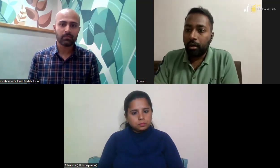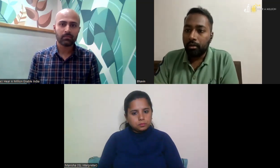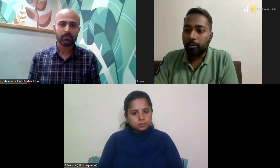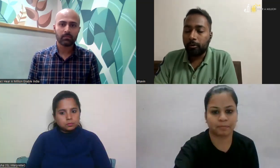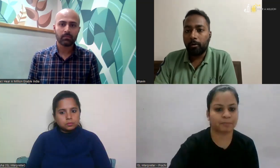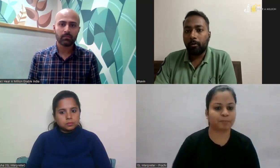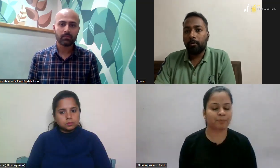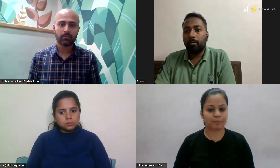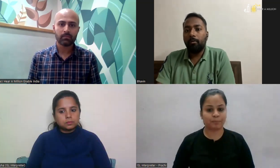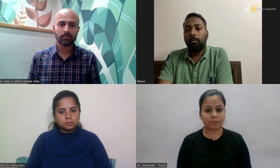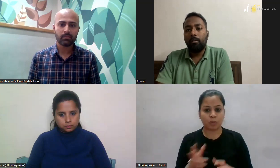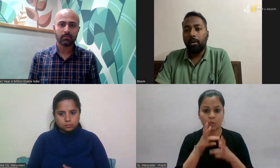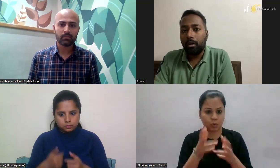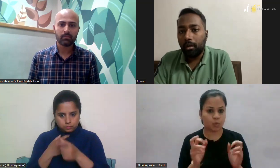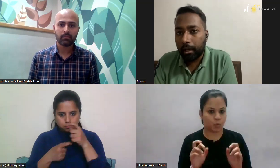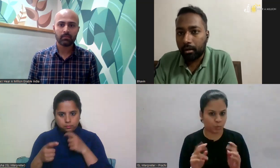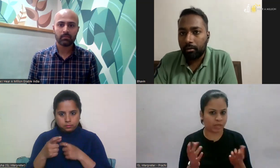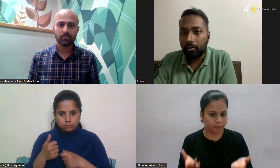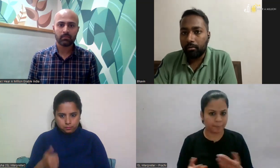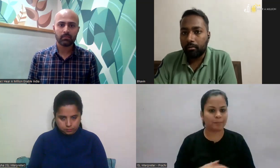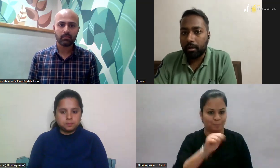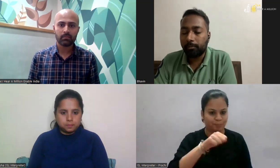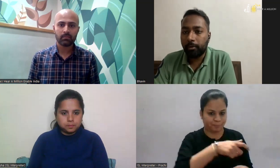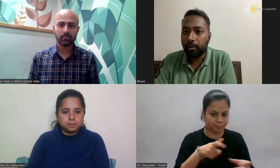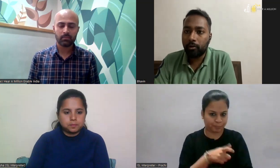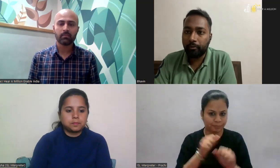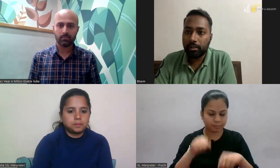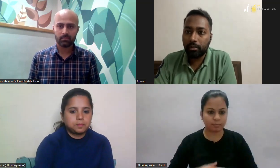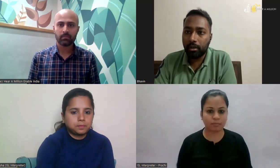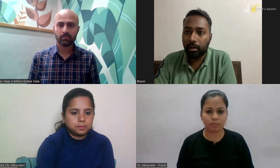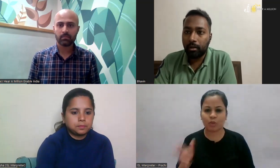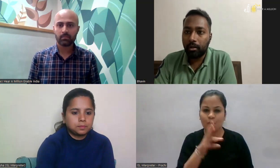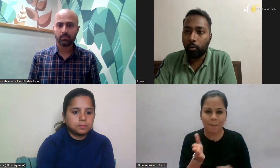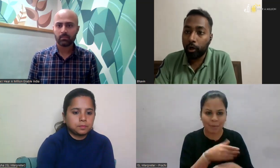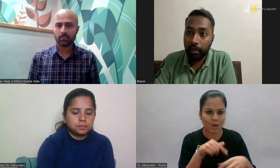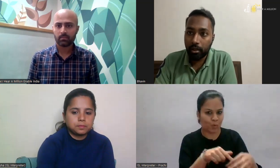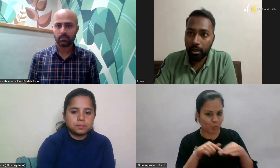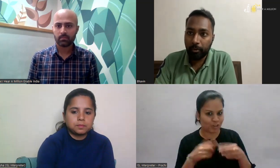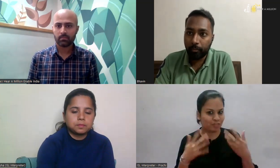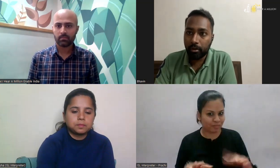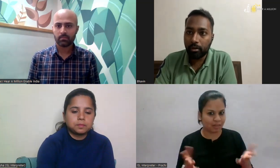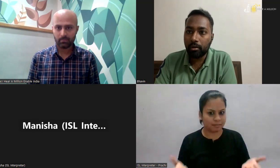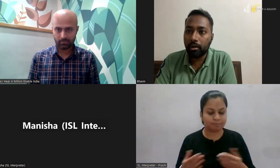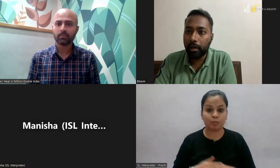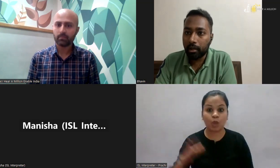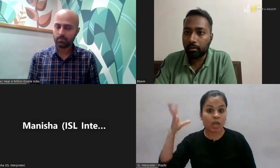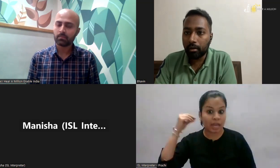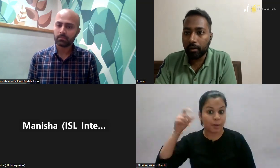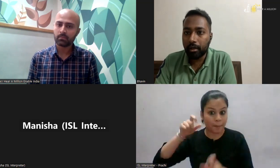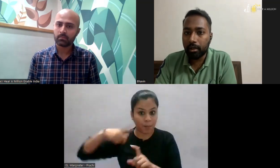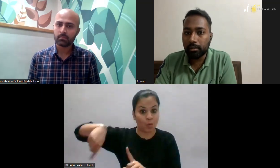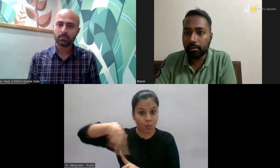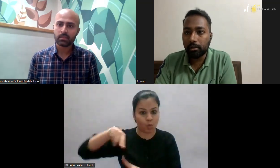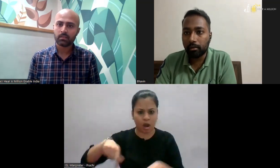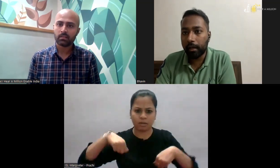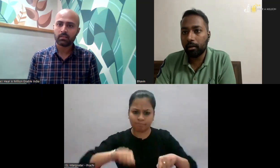okay. So, like as per your question, only hearing people get the